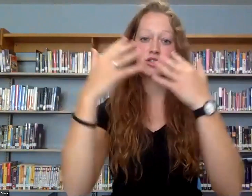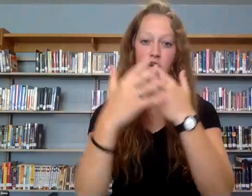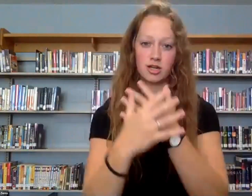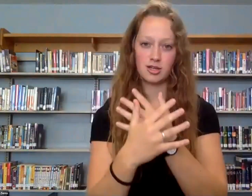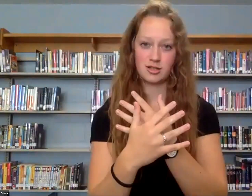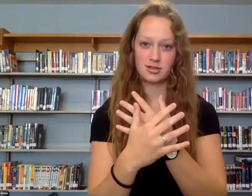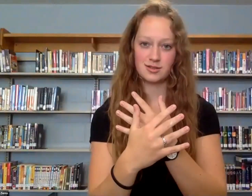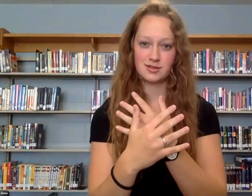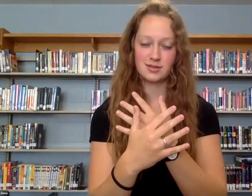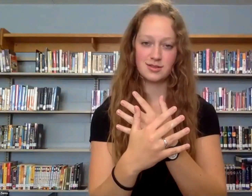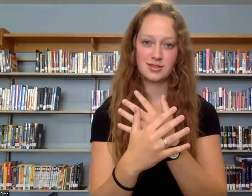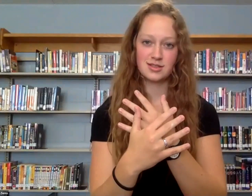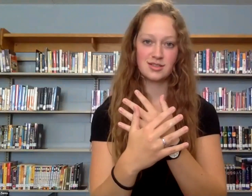dark.